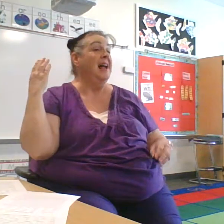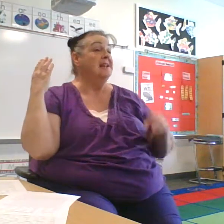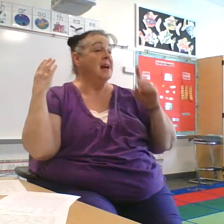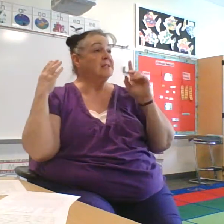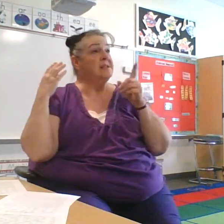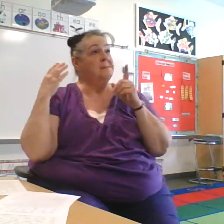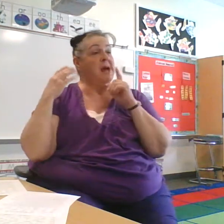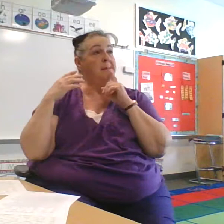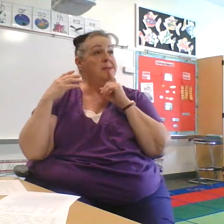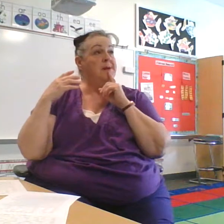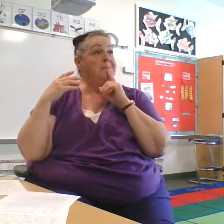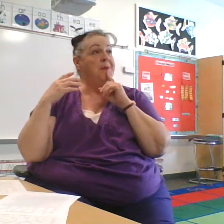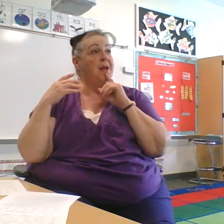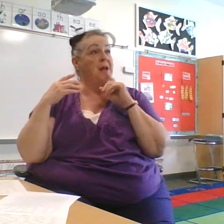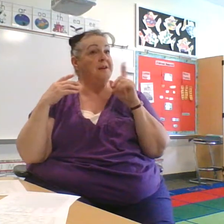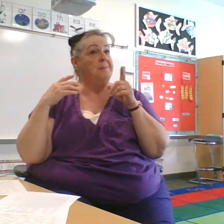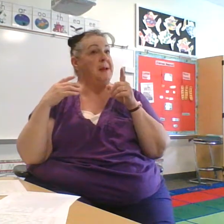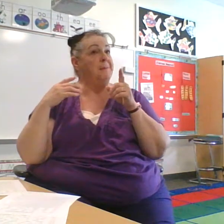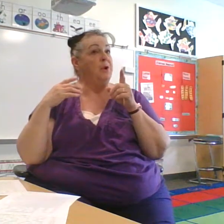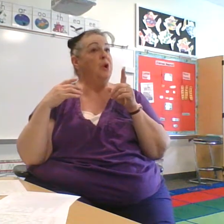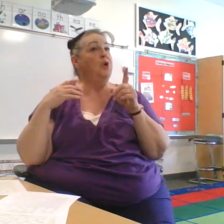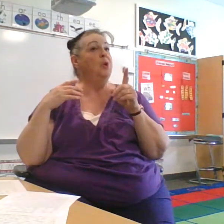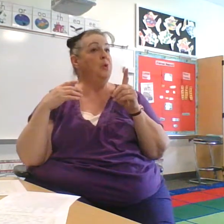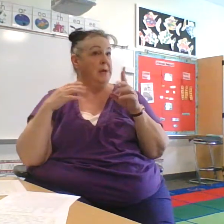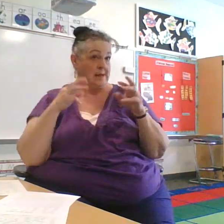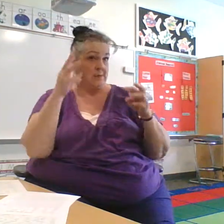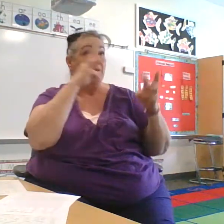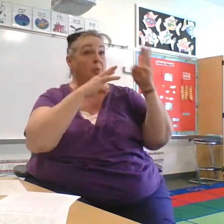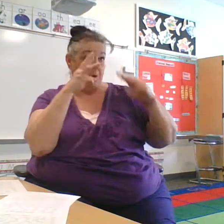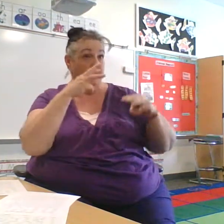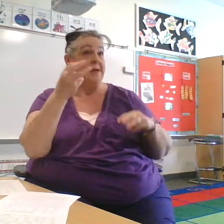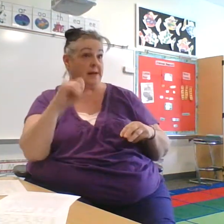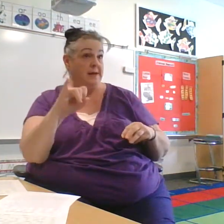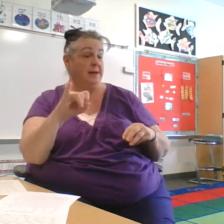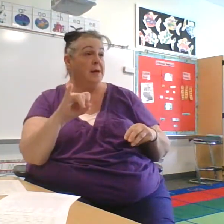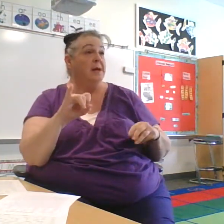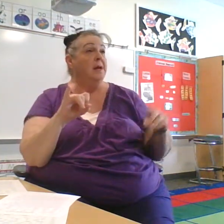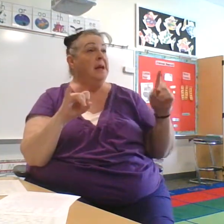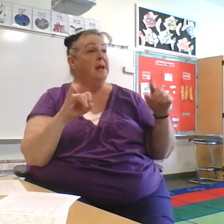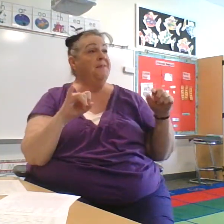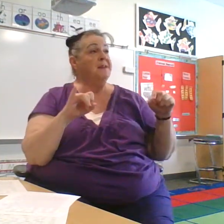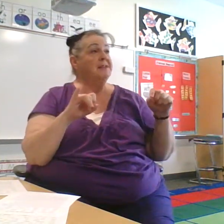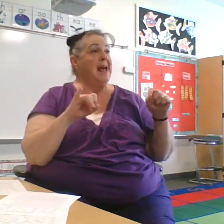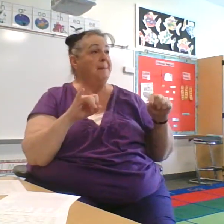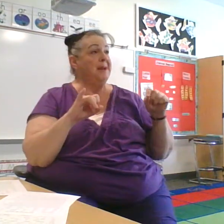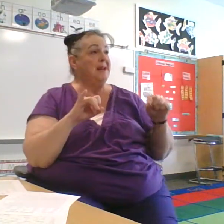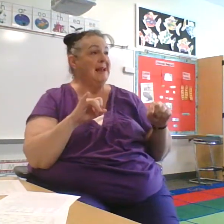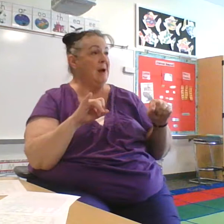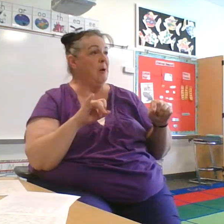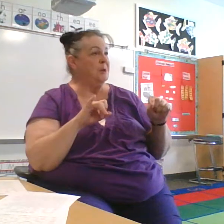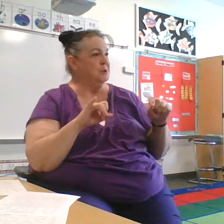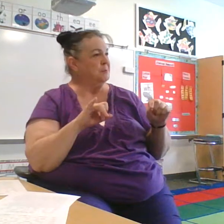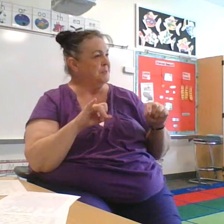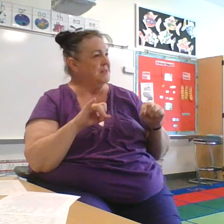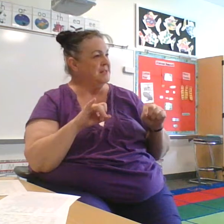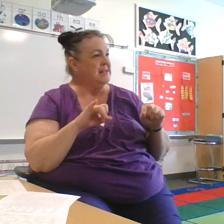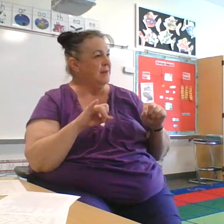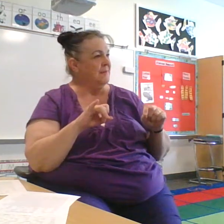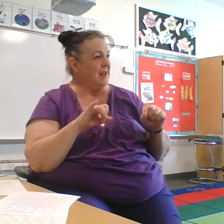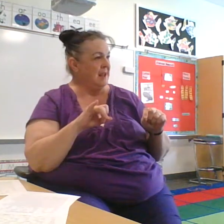Now, sometimes a lot of people who, yes, worrying. If it's happening now, but you put the D on the